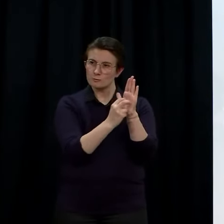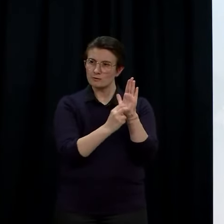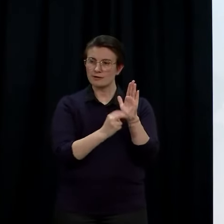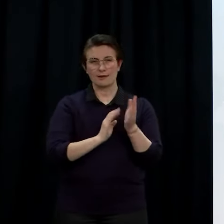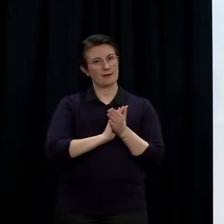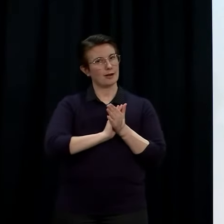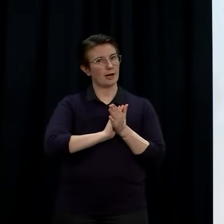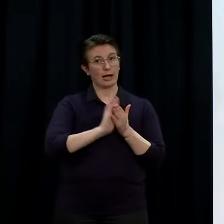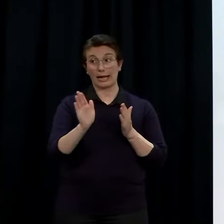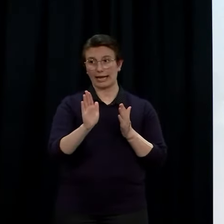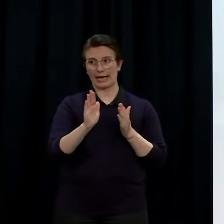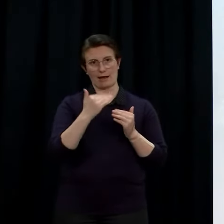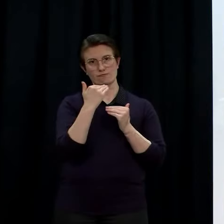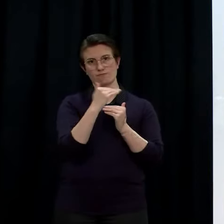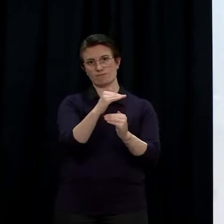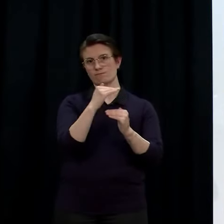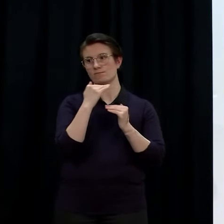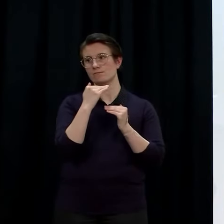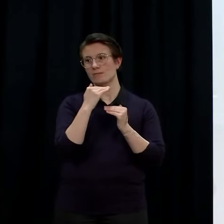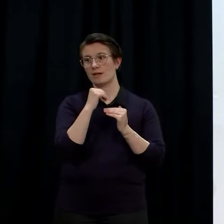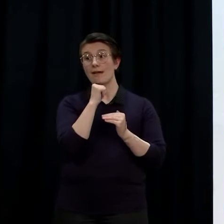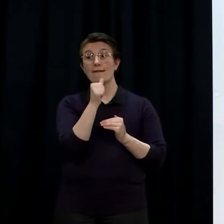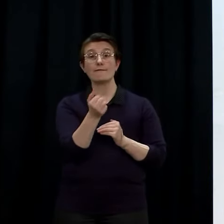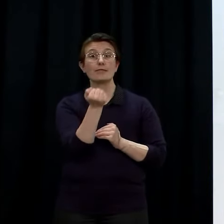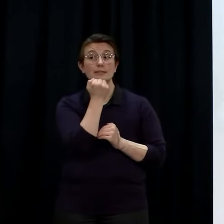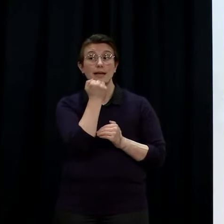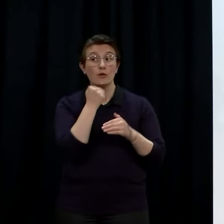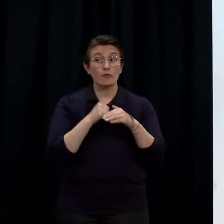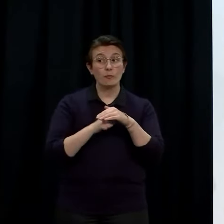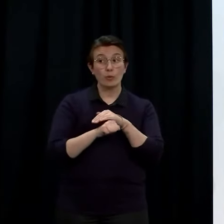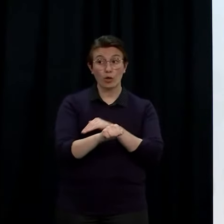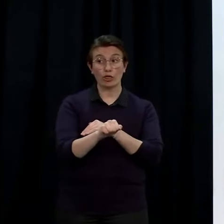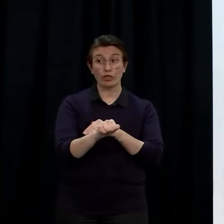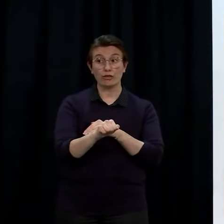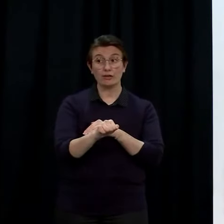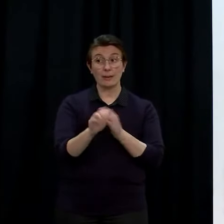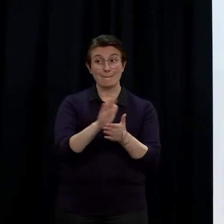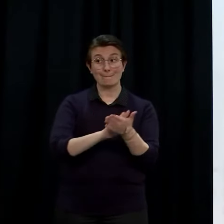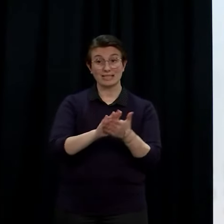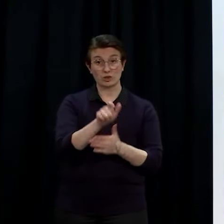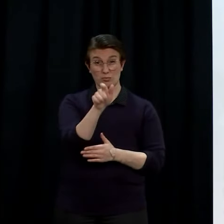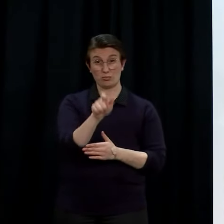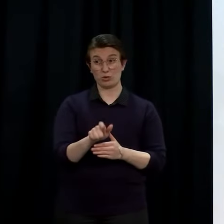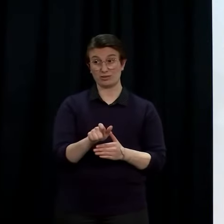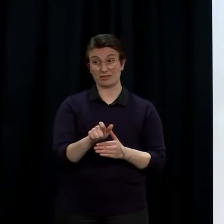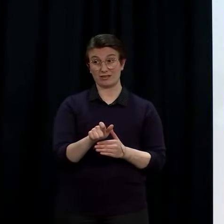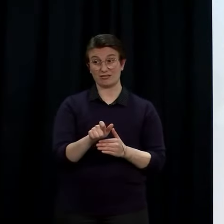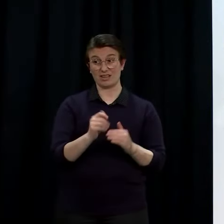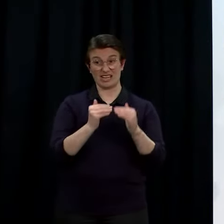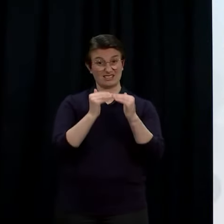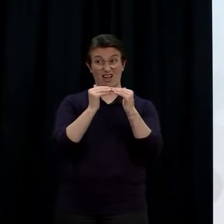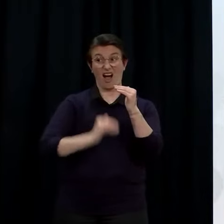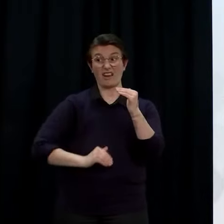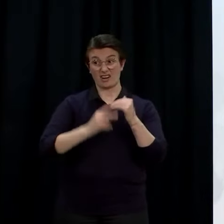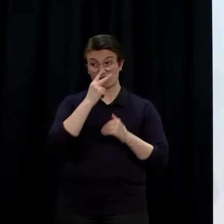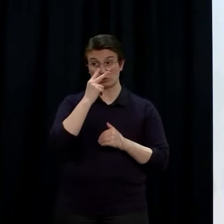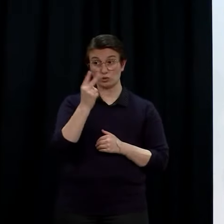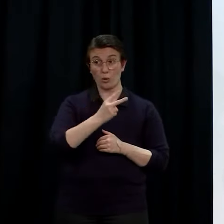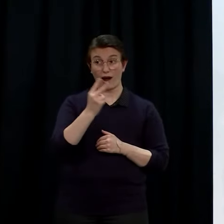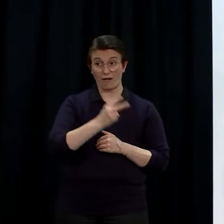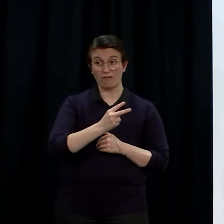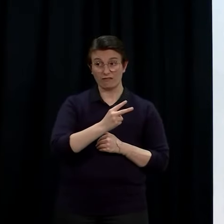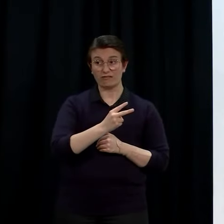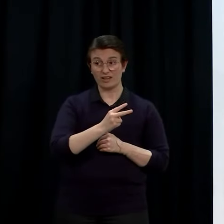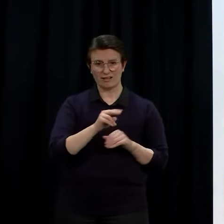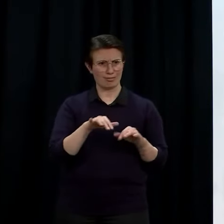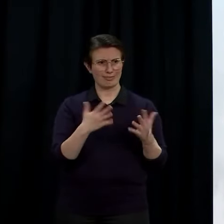cut-off, and so unless the date of birth put in there is over the, it means that the person is 12